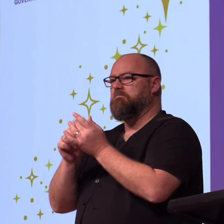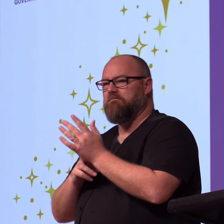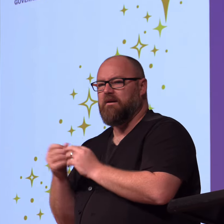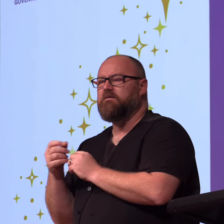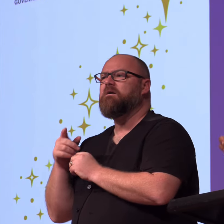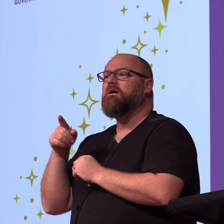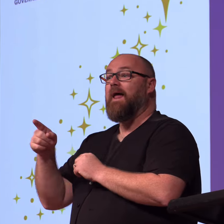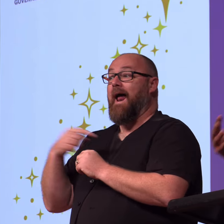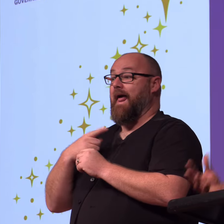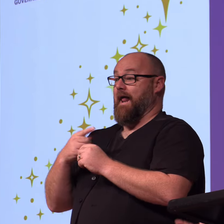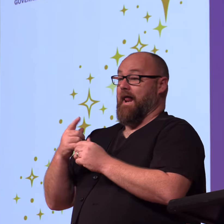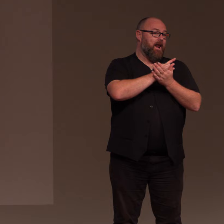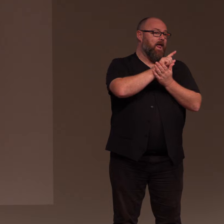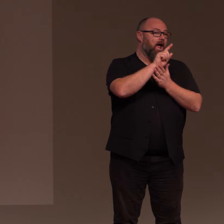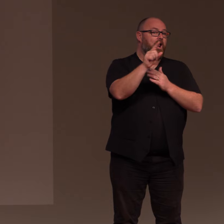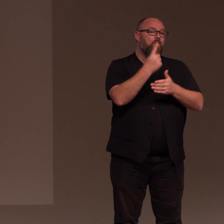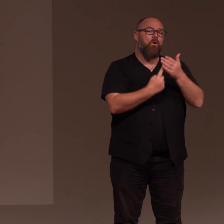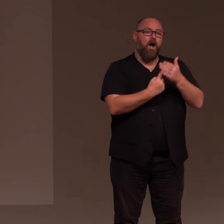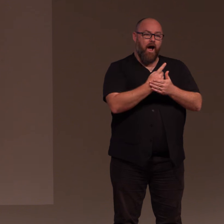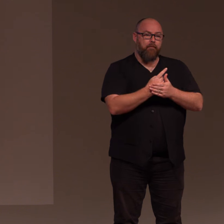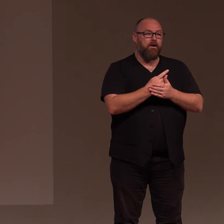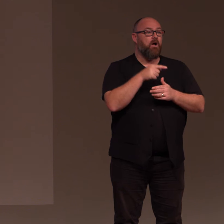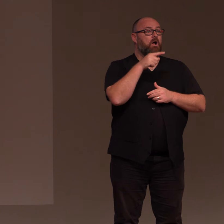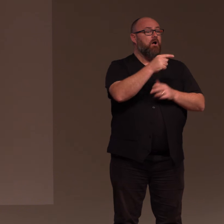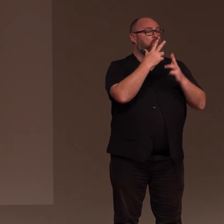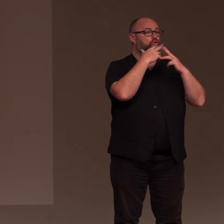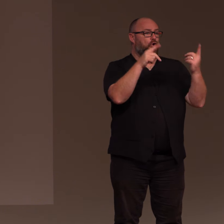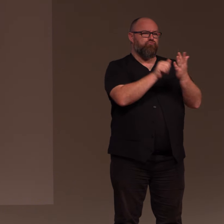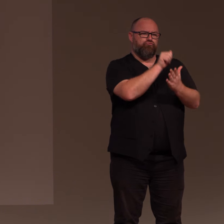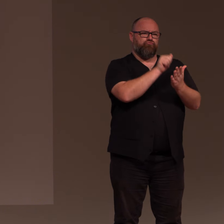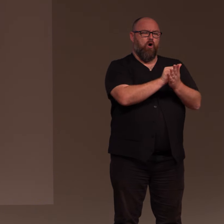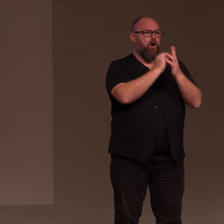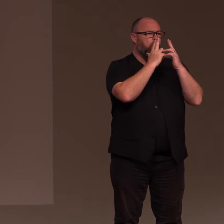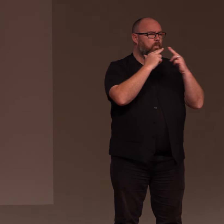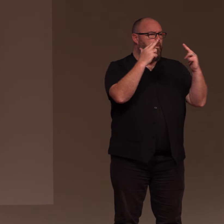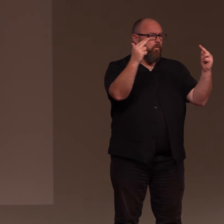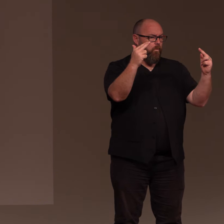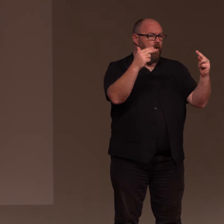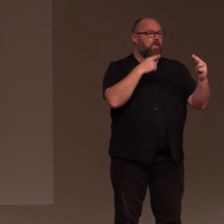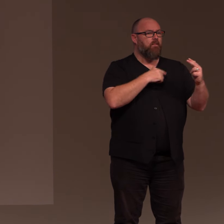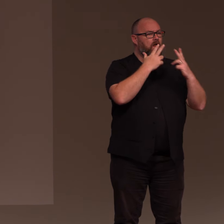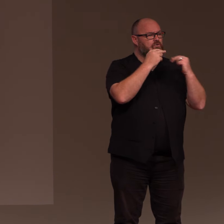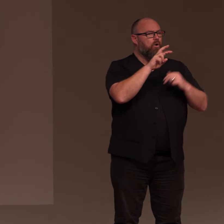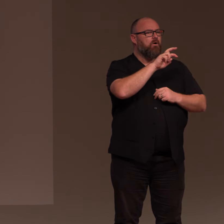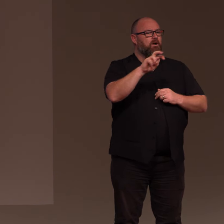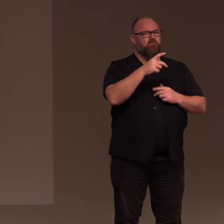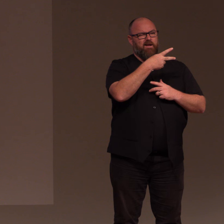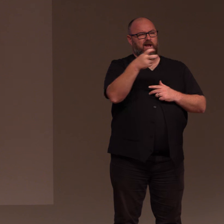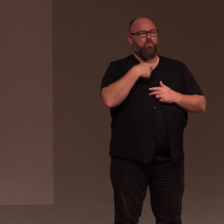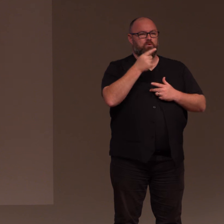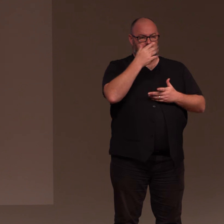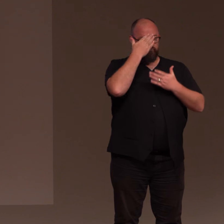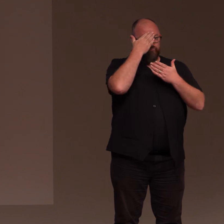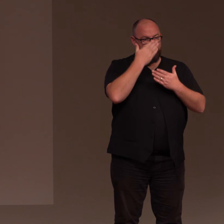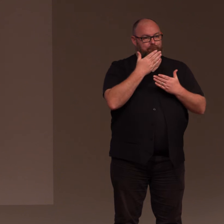And eventually what happened to happen was when the song was sung correctly, and it's a song of respect, the Seven Sisters